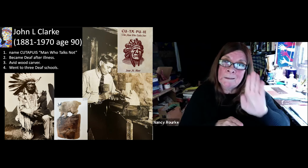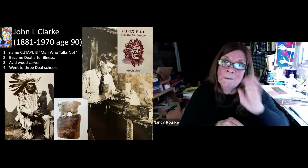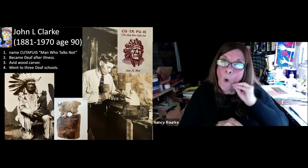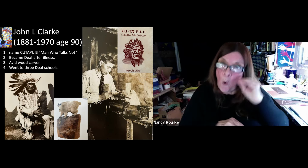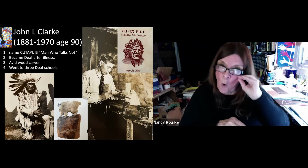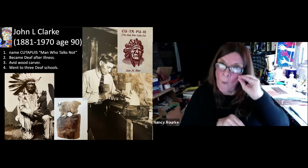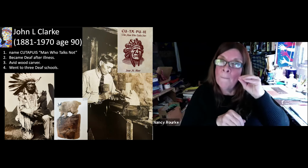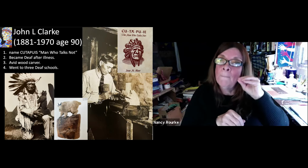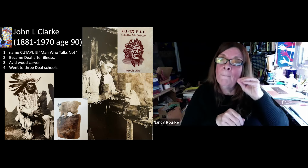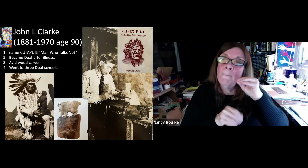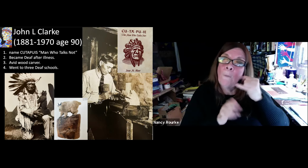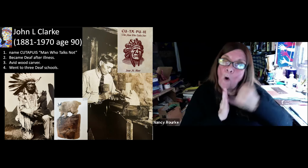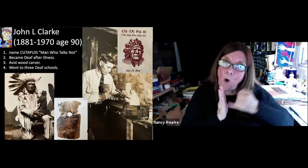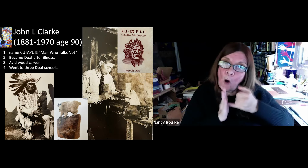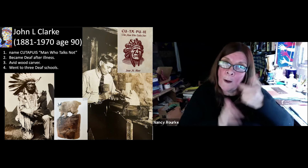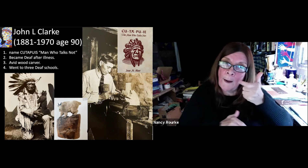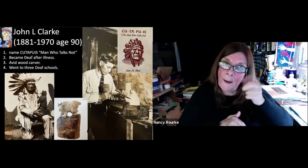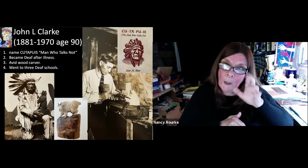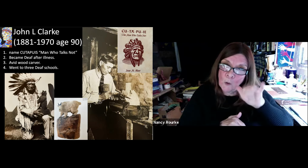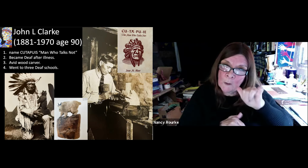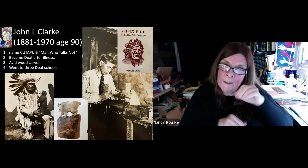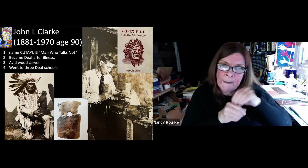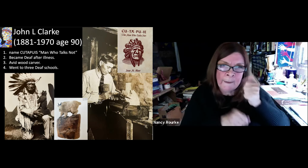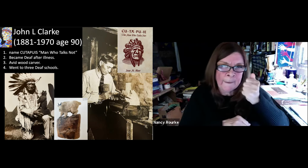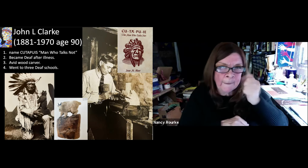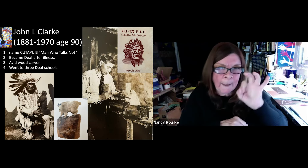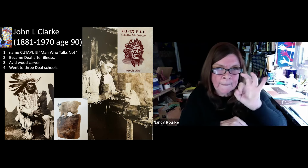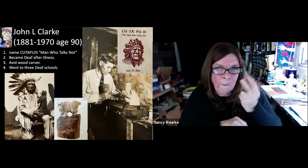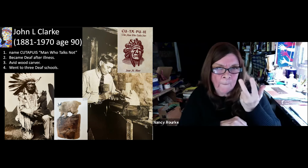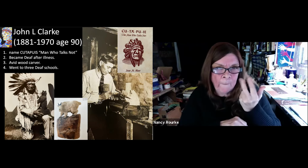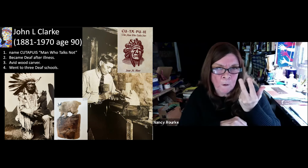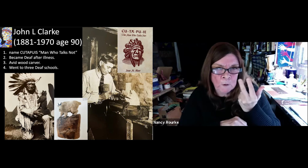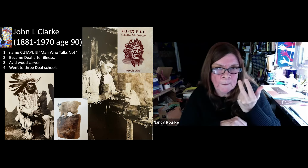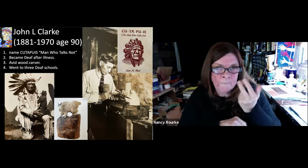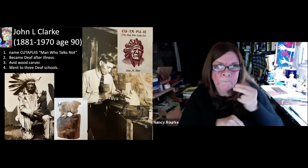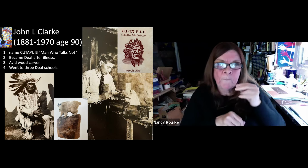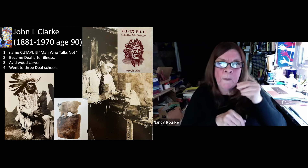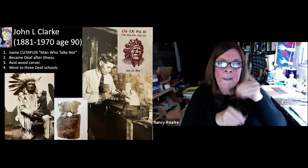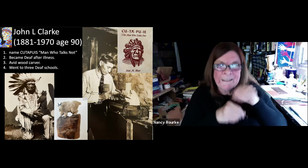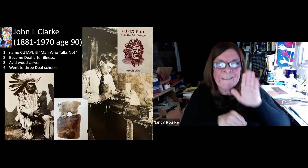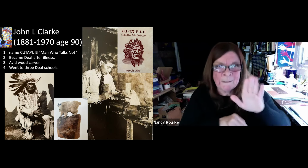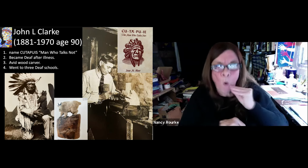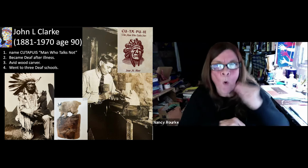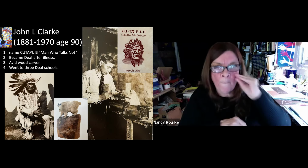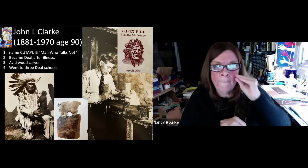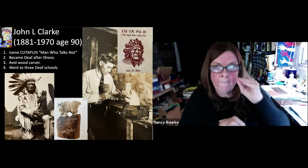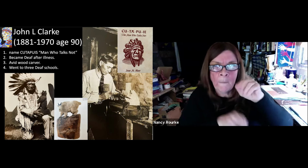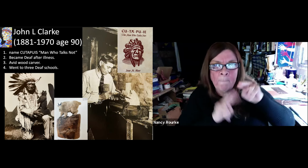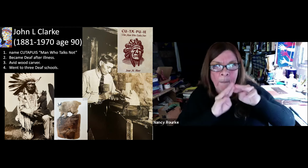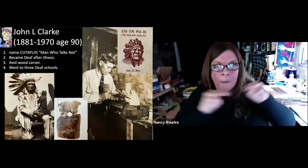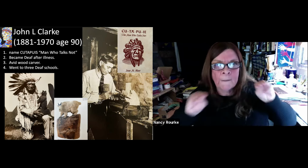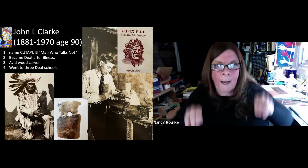John started his own business. He worked from home. He set up an art gallery. In